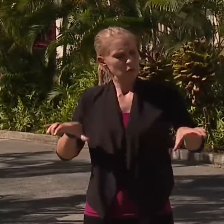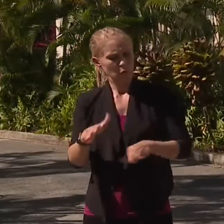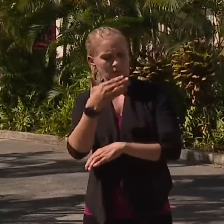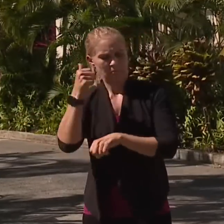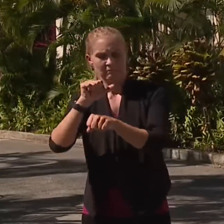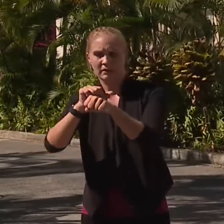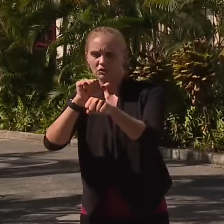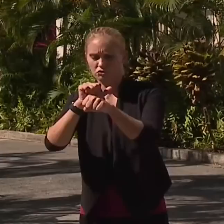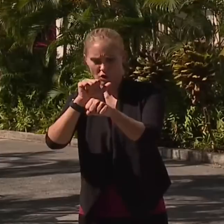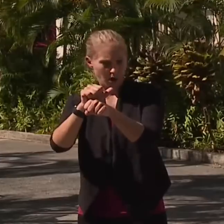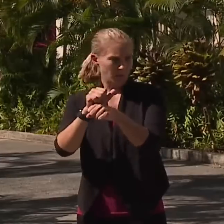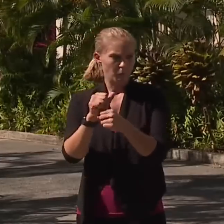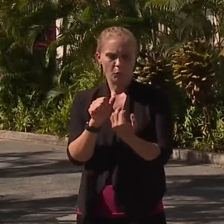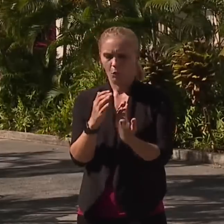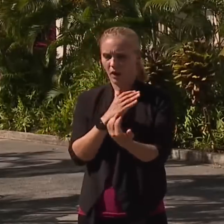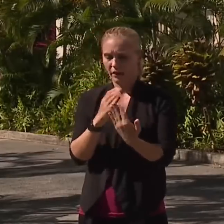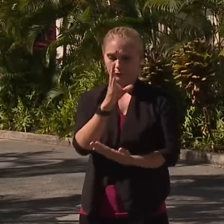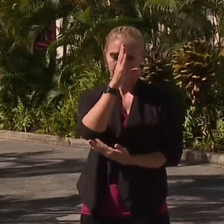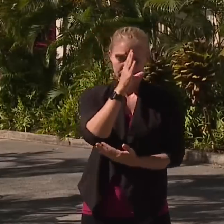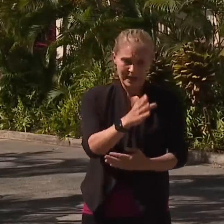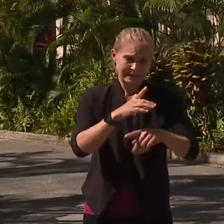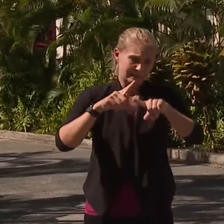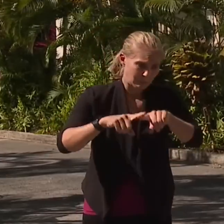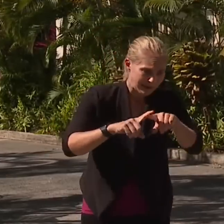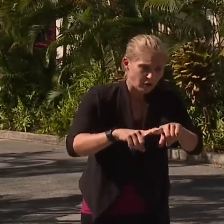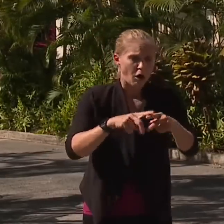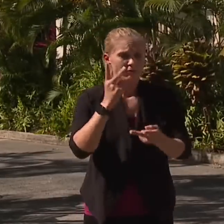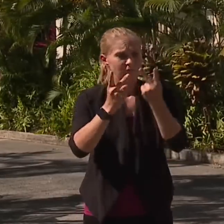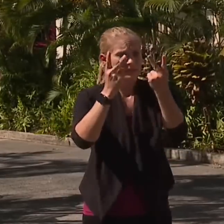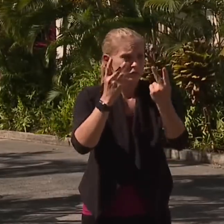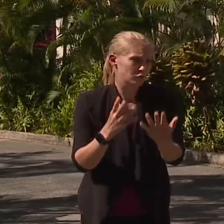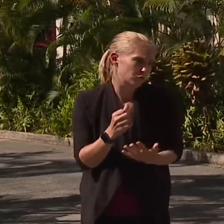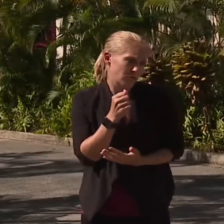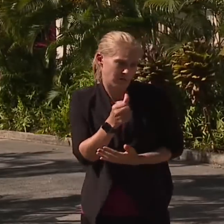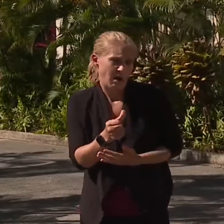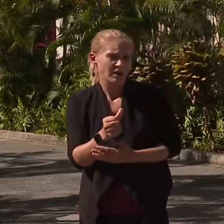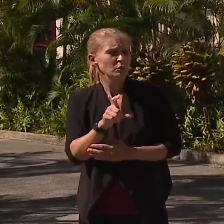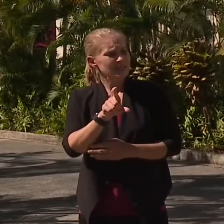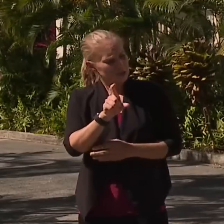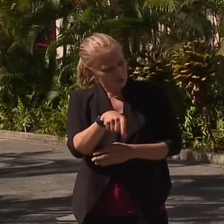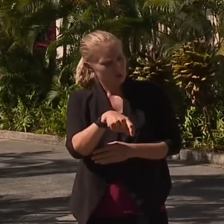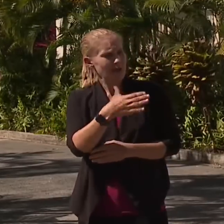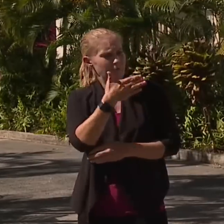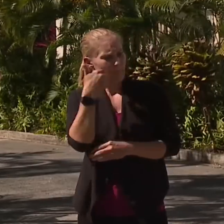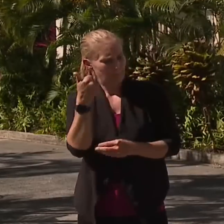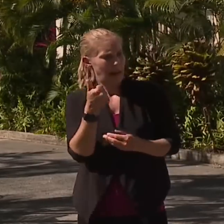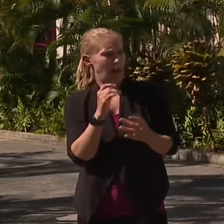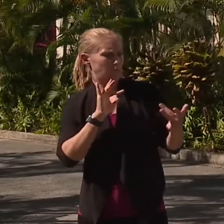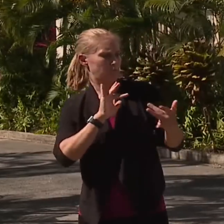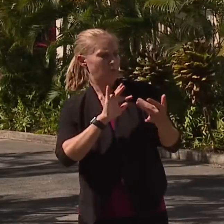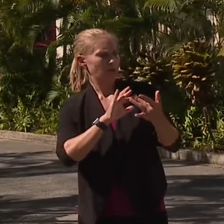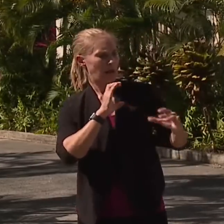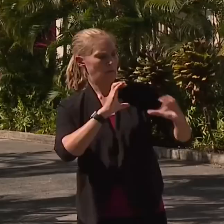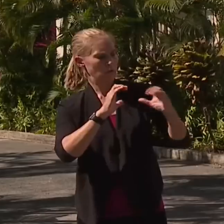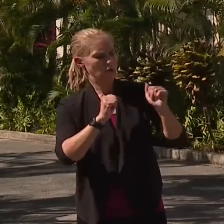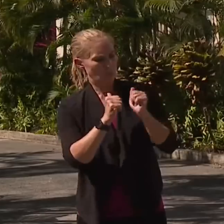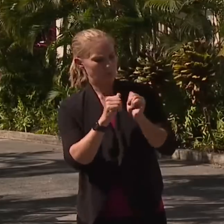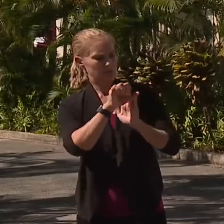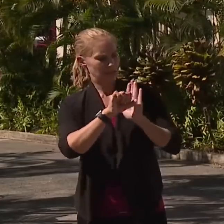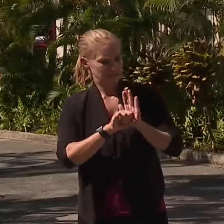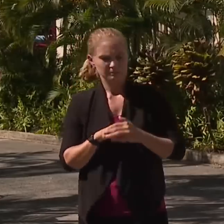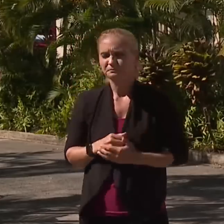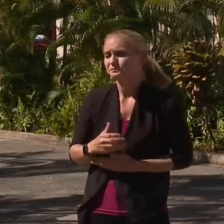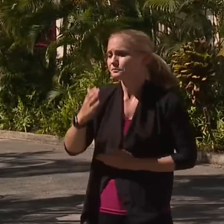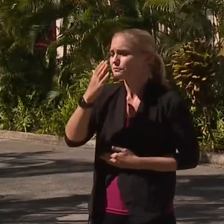we're indirectly or directly relying, should demand better from the state to not abandon this industry.